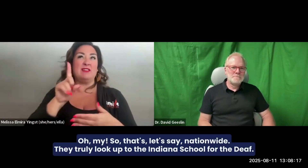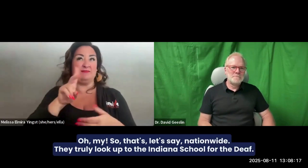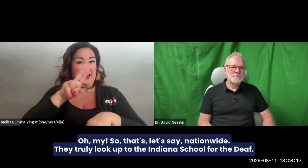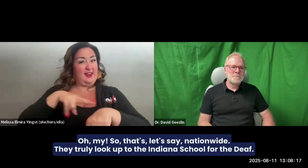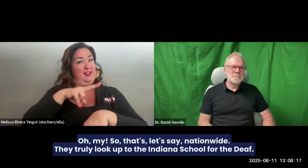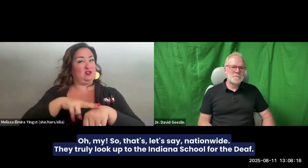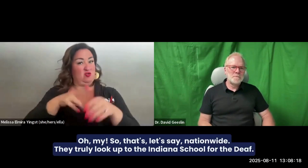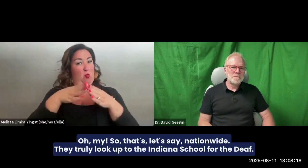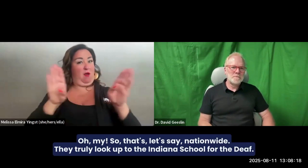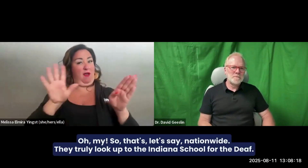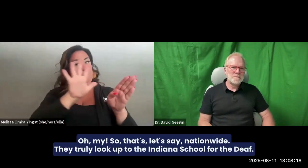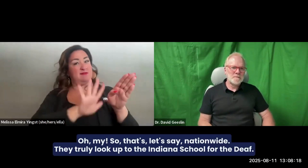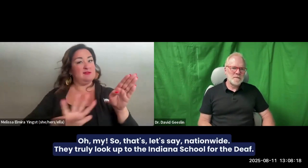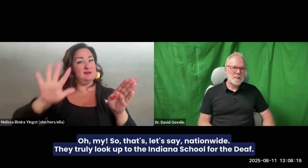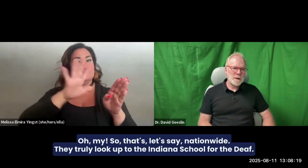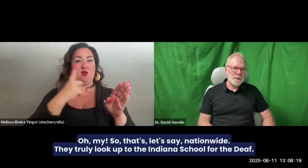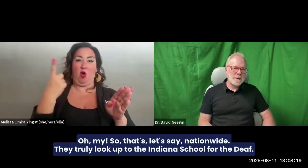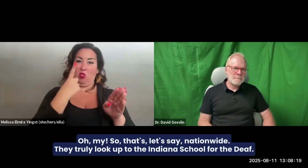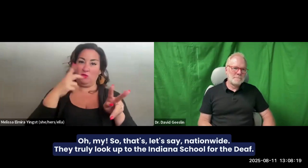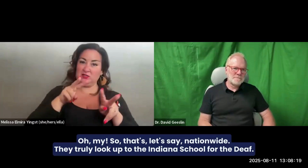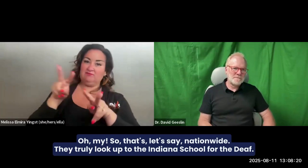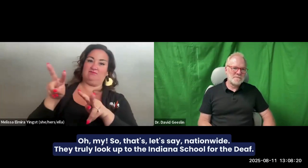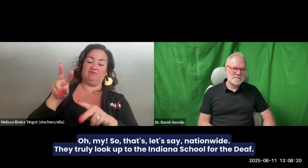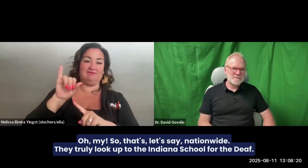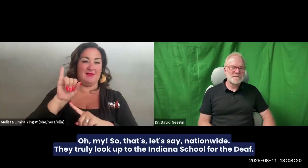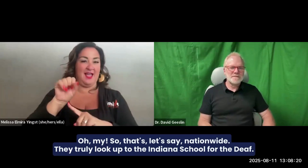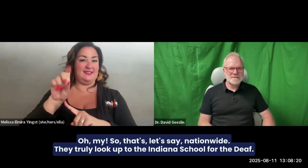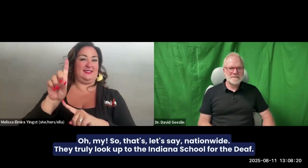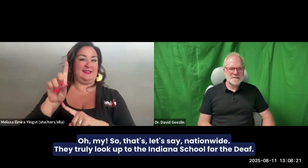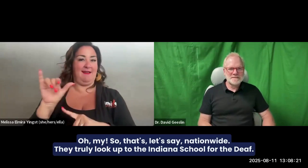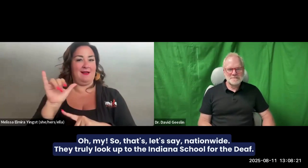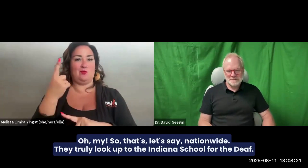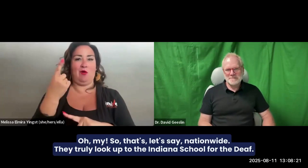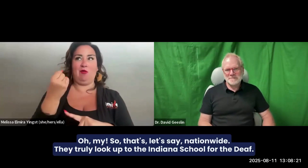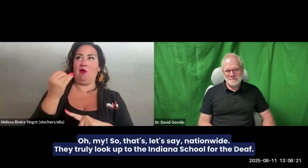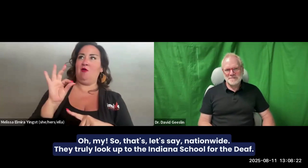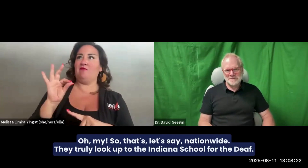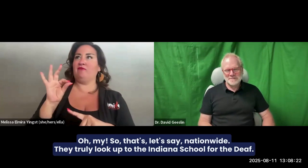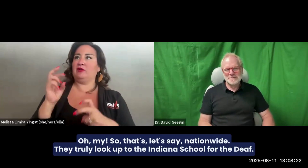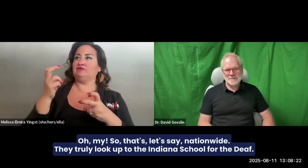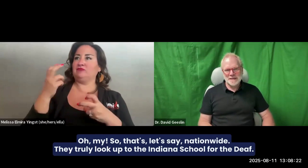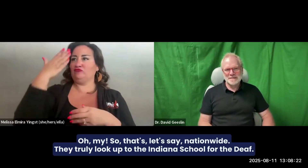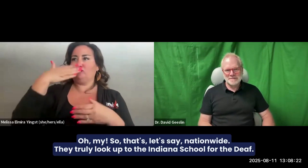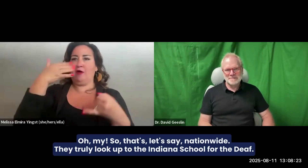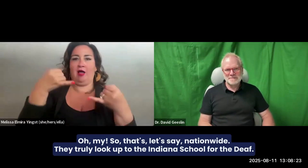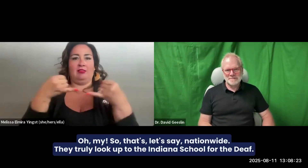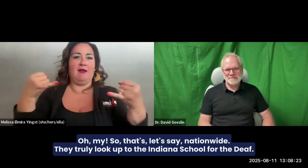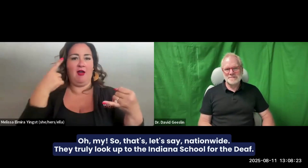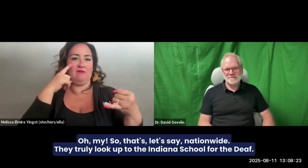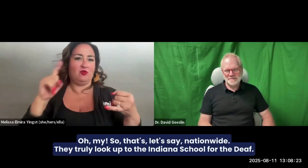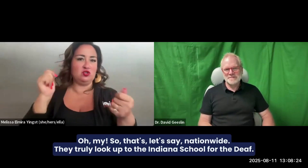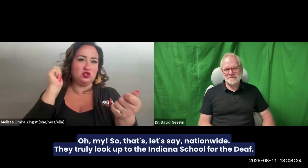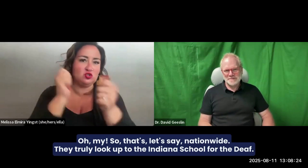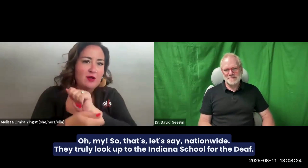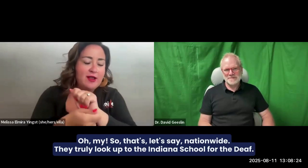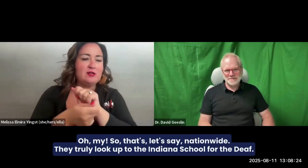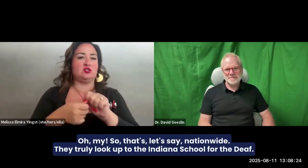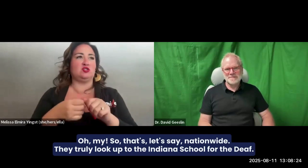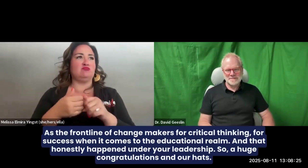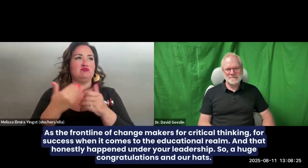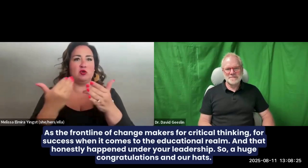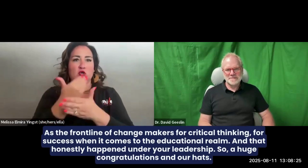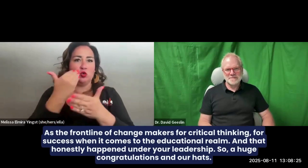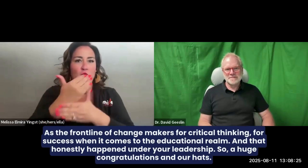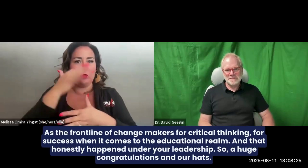years. Oh my. So that's, let's say, nationwide. They truly look up to the Indiana School for